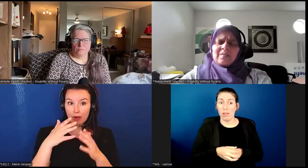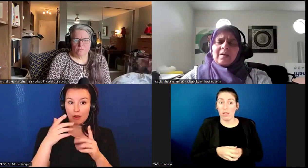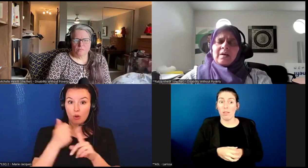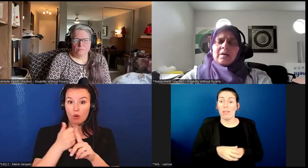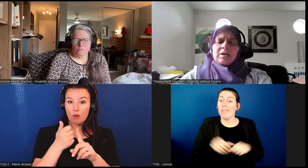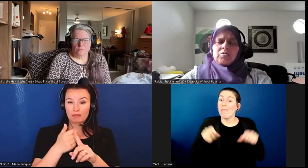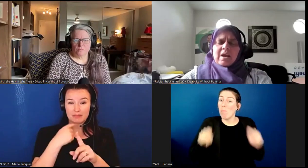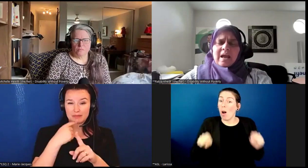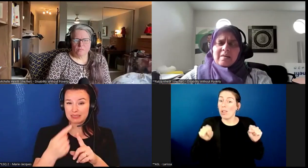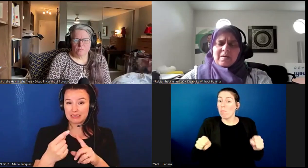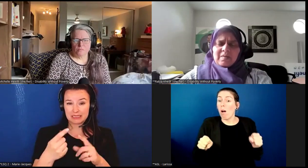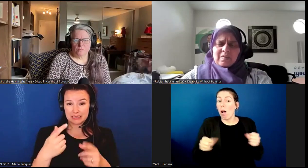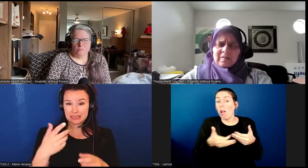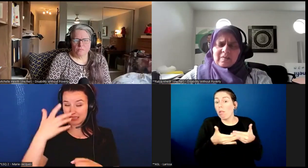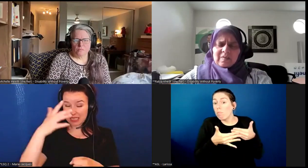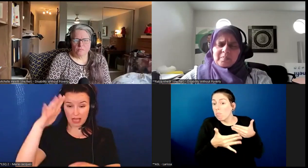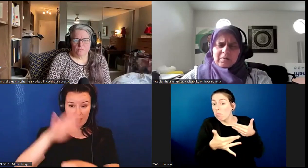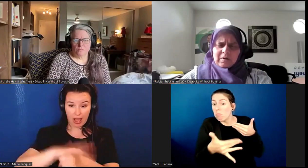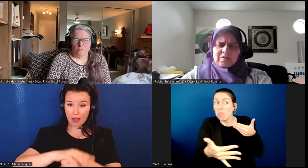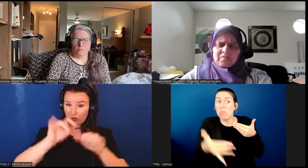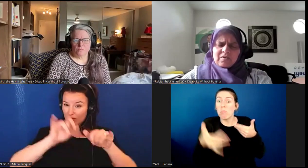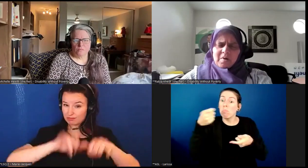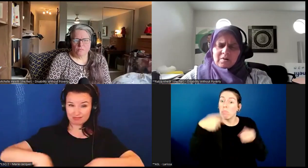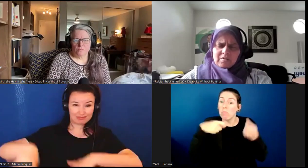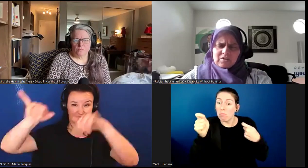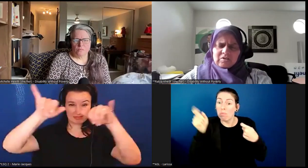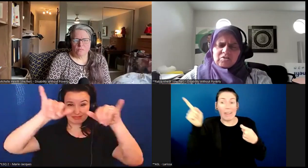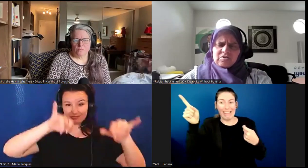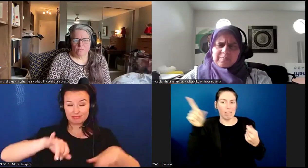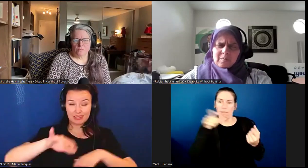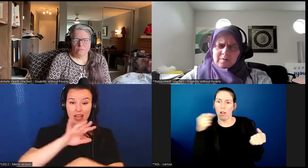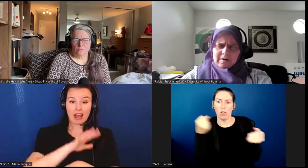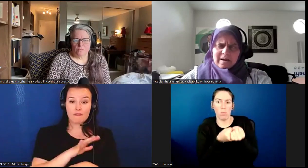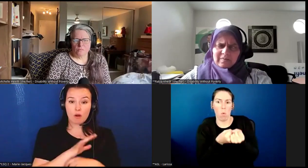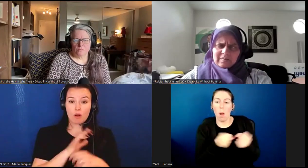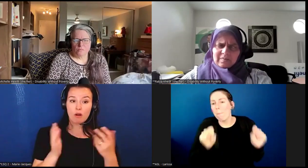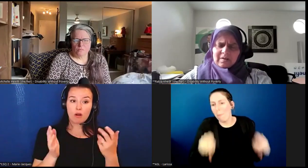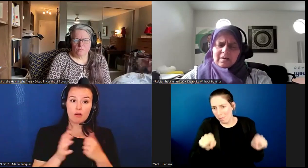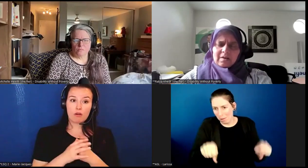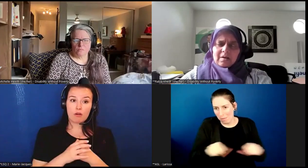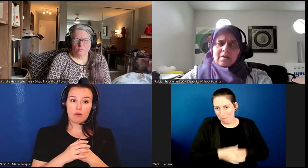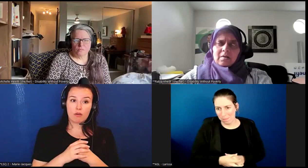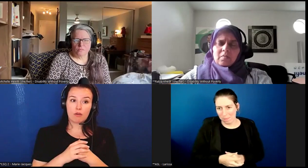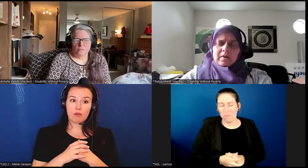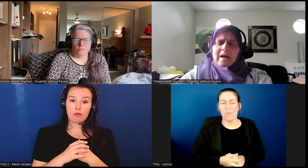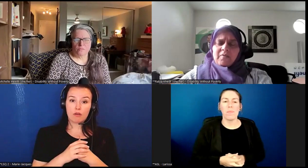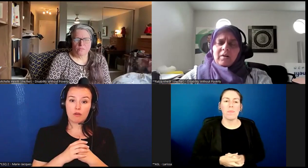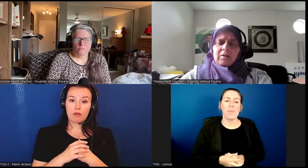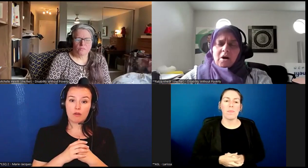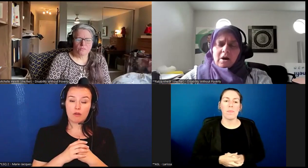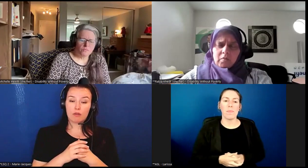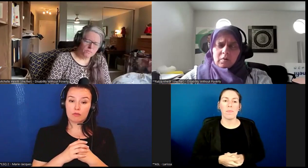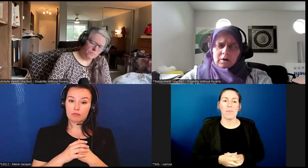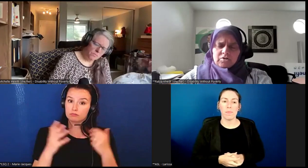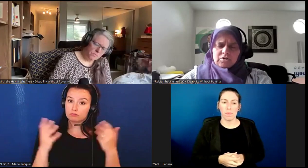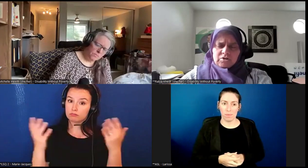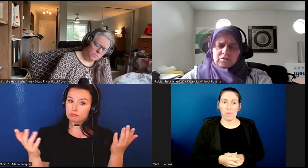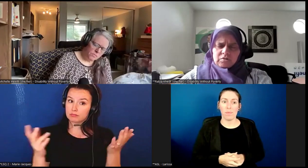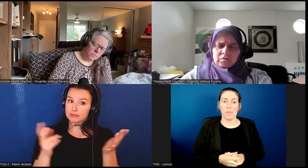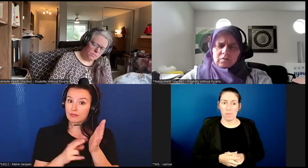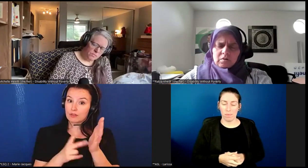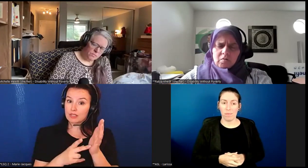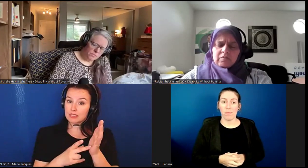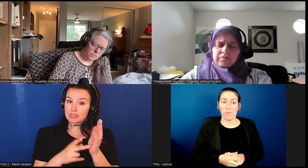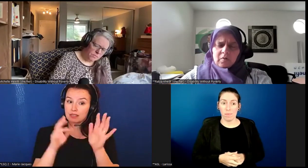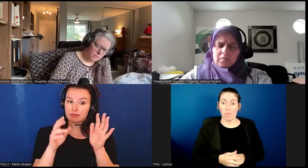as unanimous in its spirit of democracy to support us. We have a lot of work to